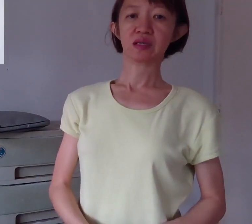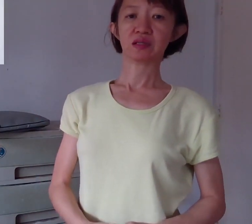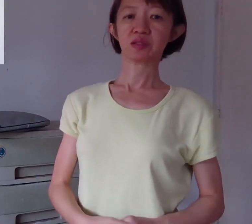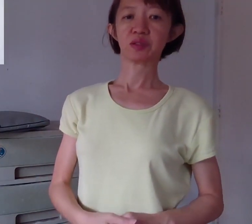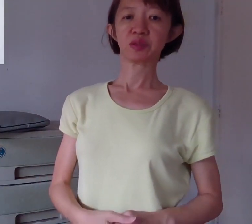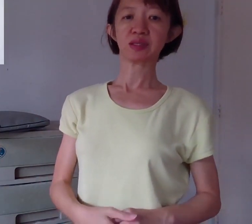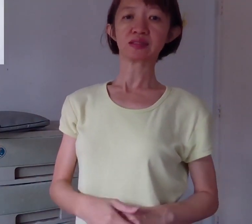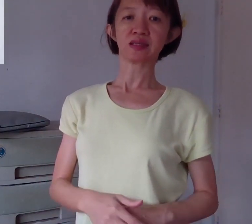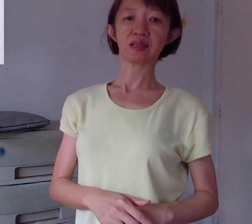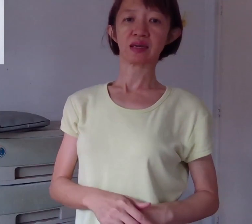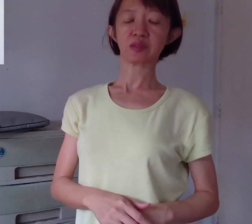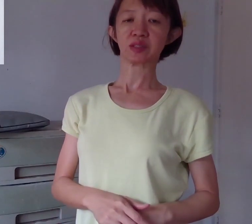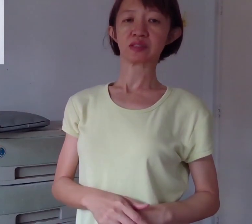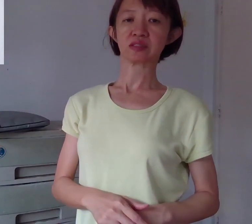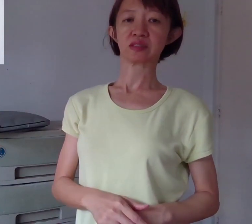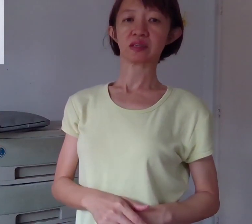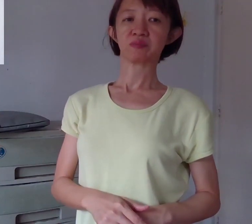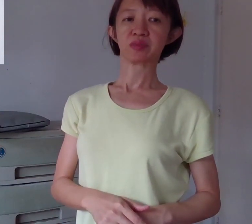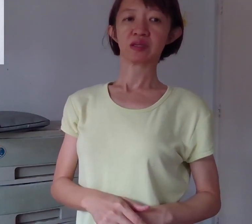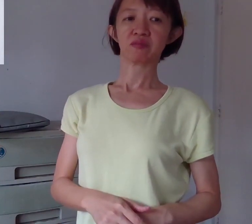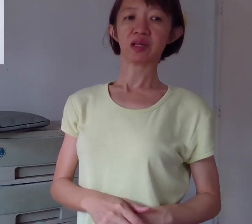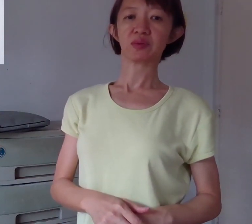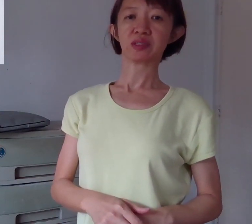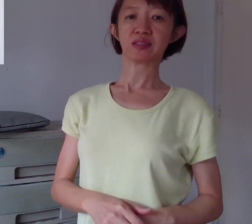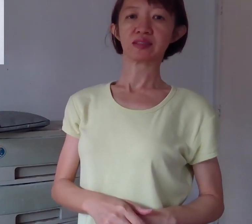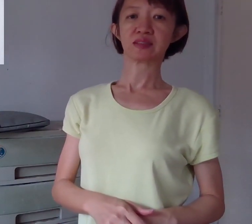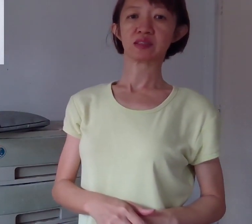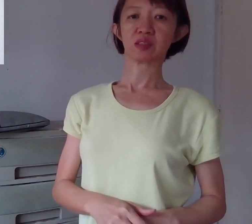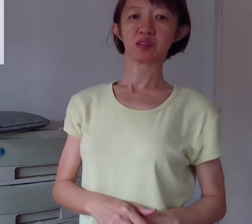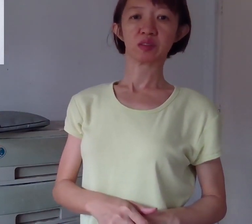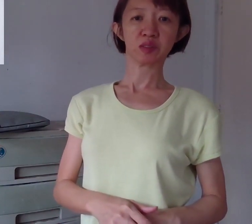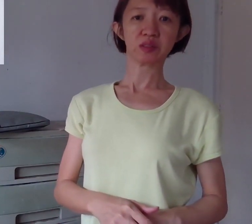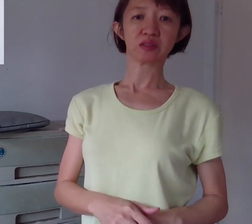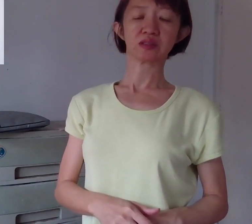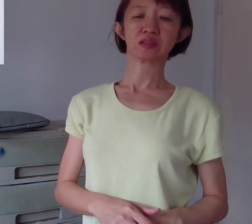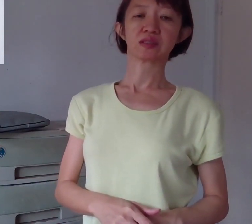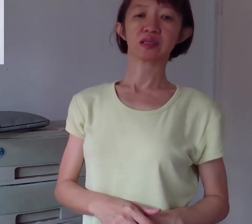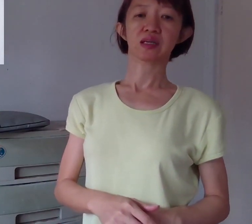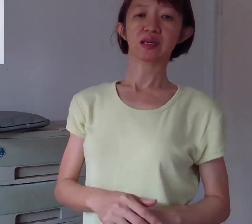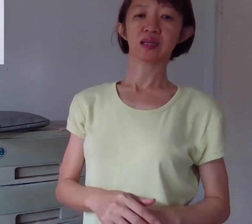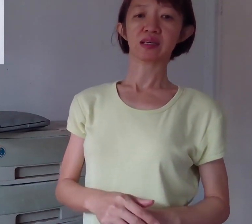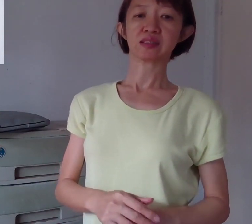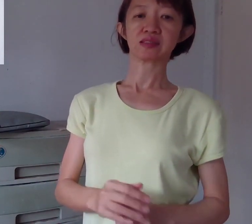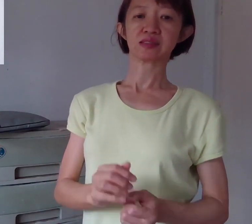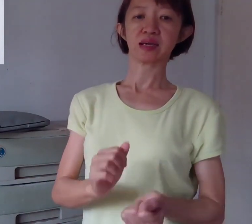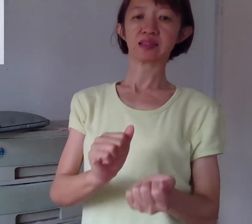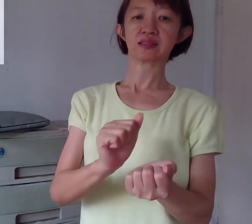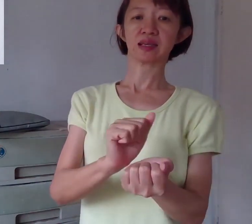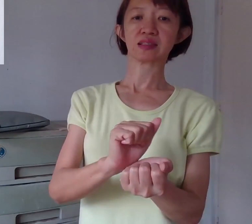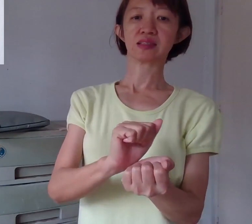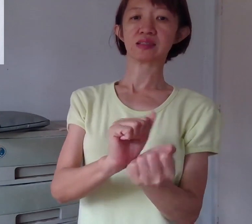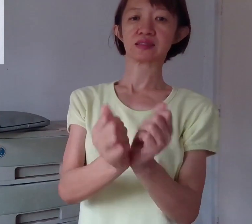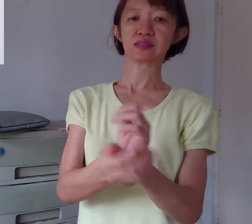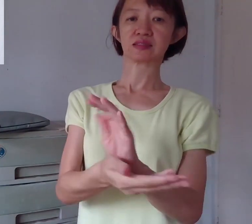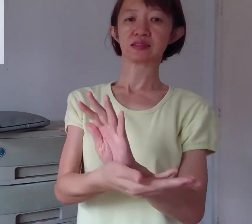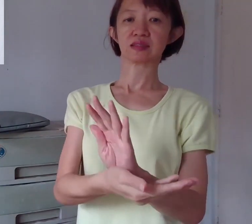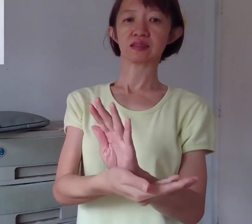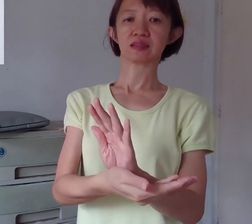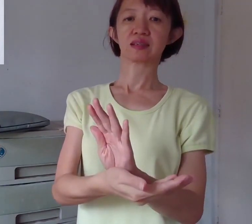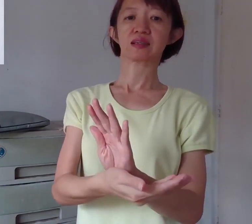In Korean Sign Language, flower is kut and it's signed like this.